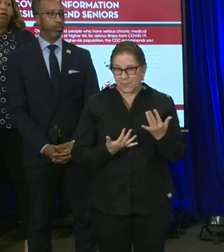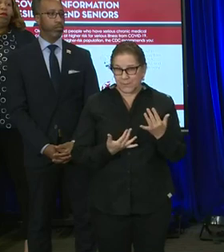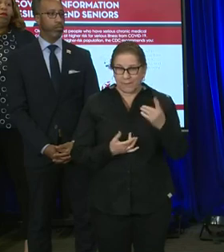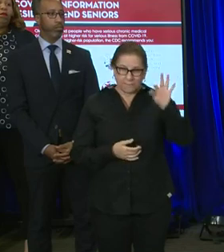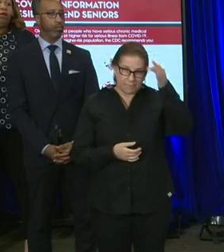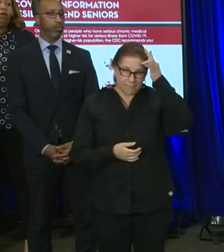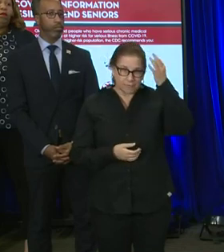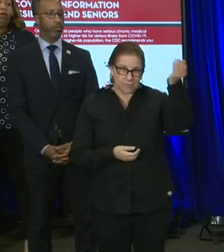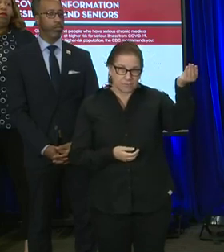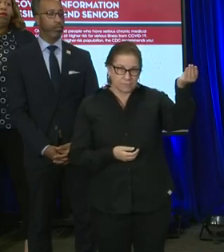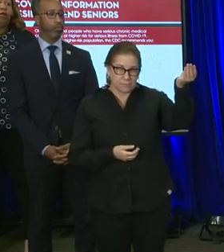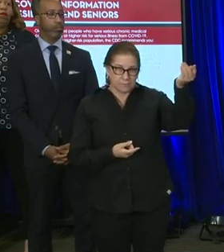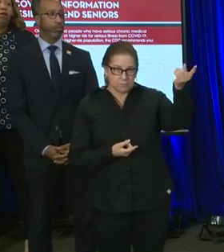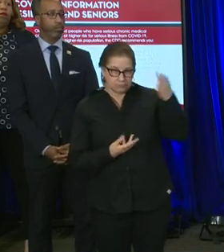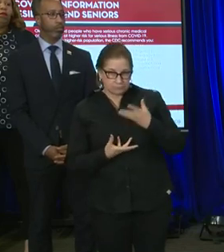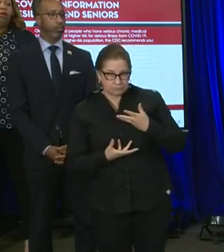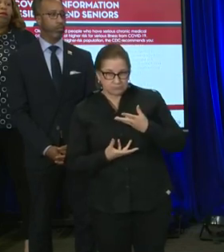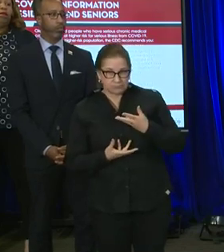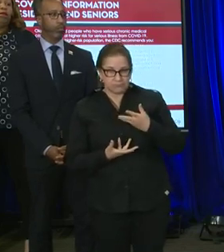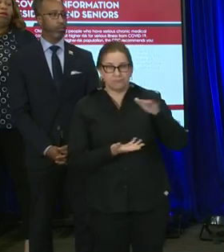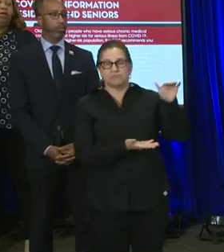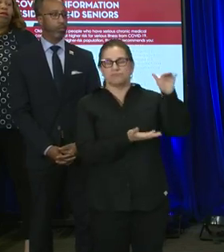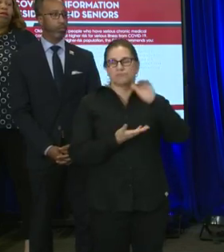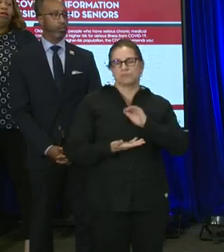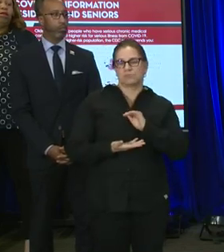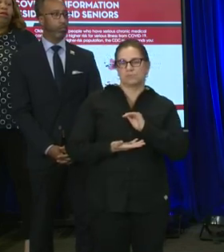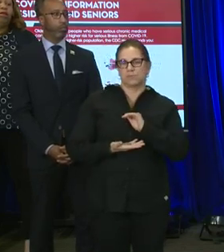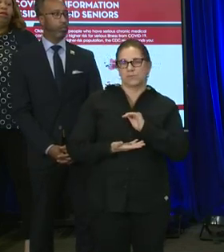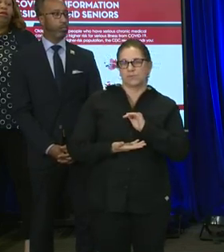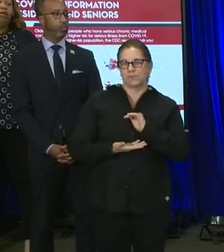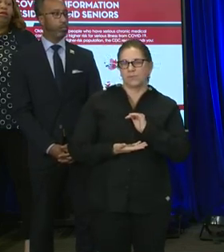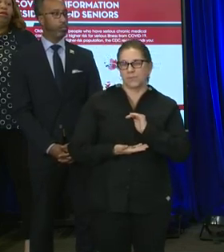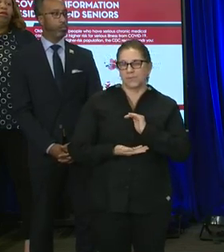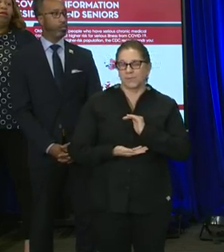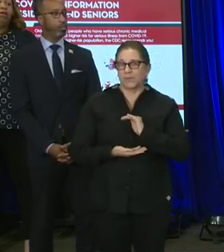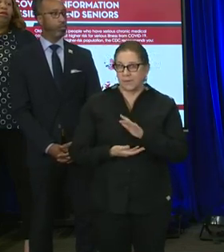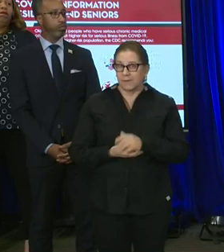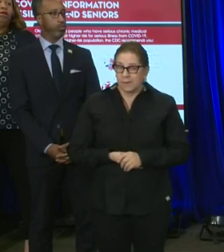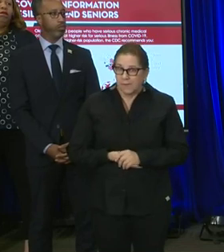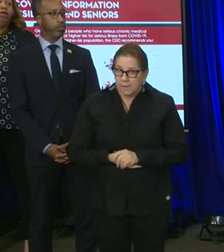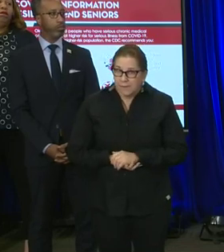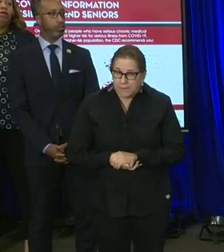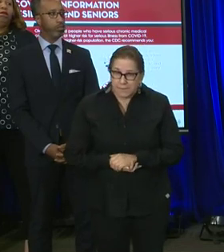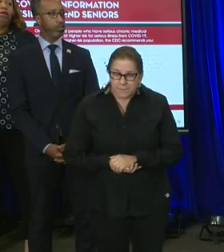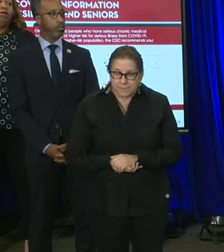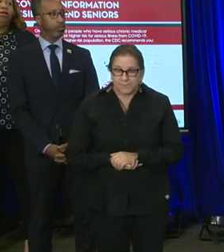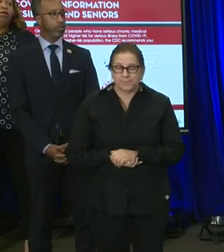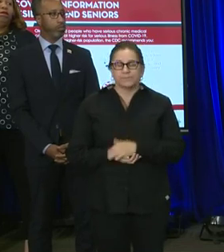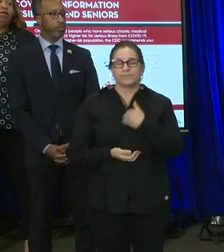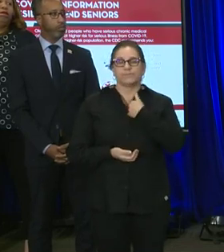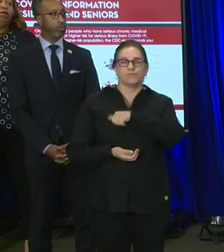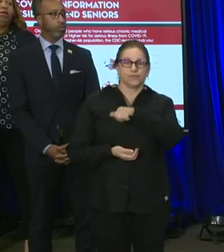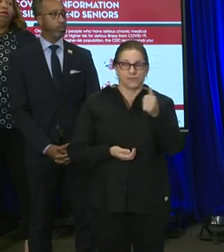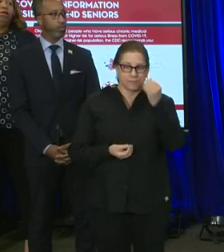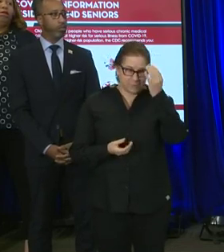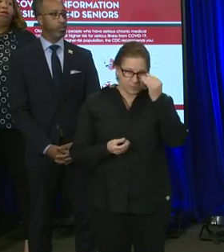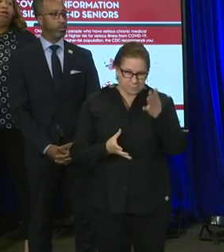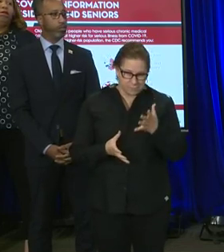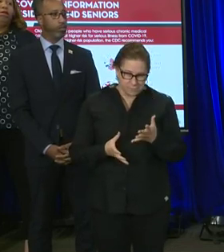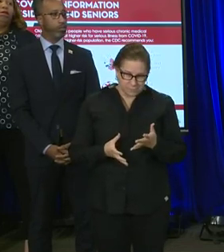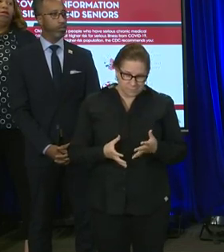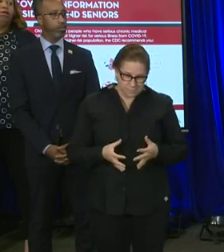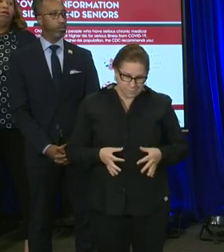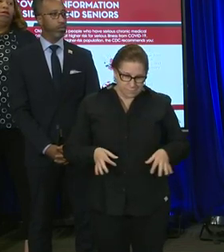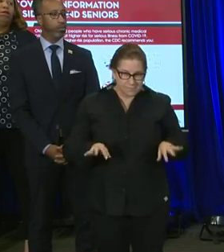Lastly, I want to highlight other things that we know of critical importance as we watch what is happening around the globe. On a